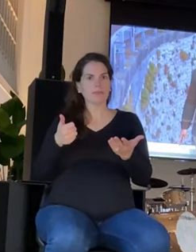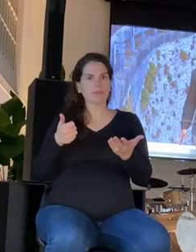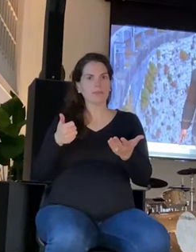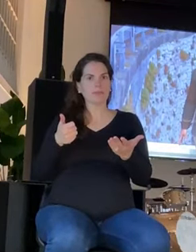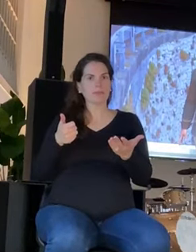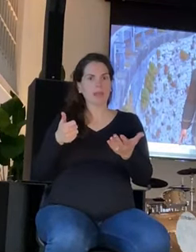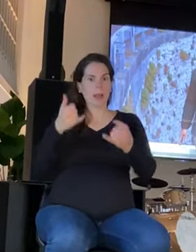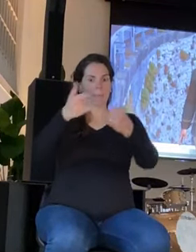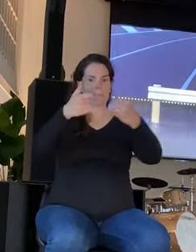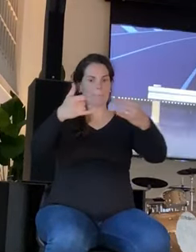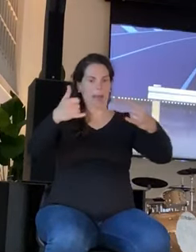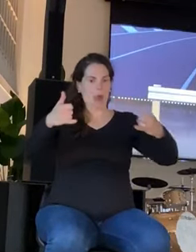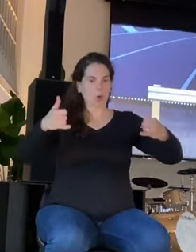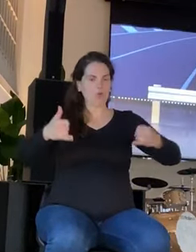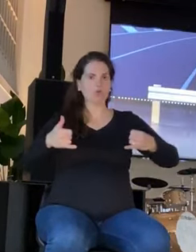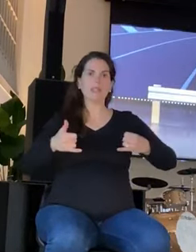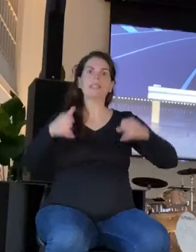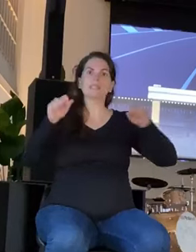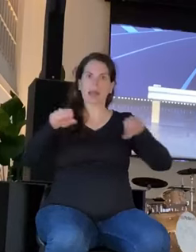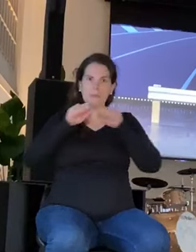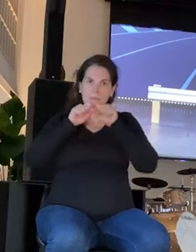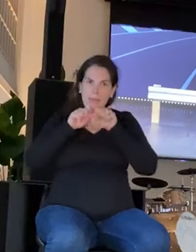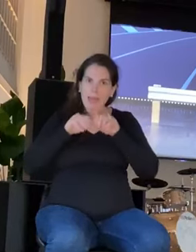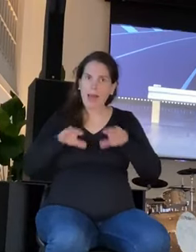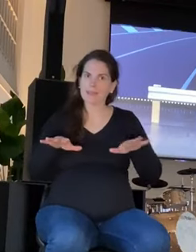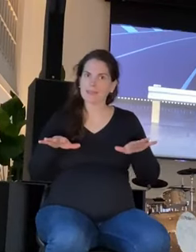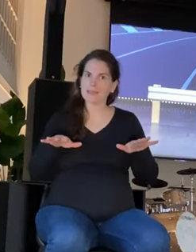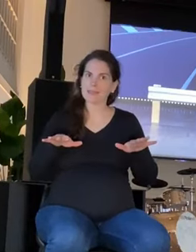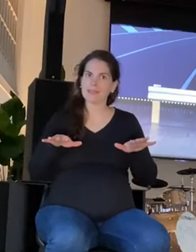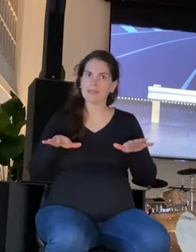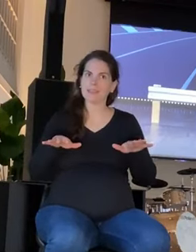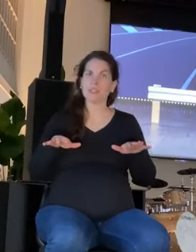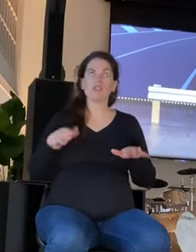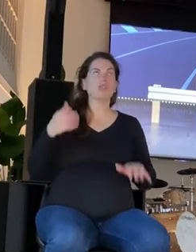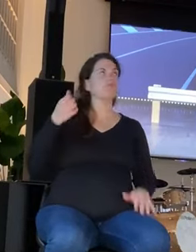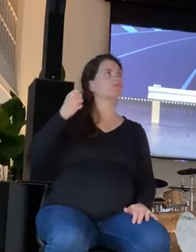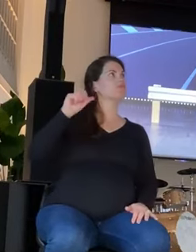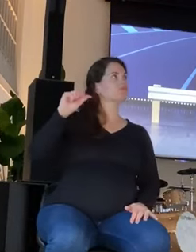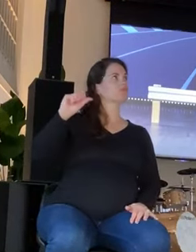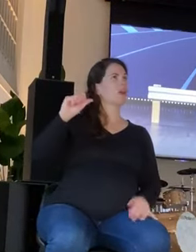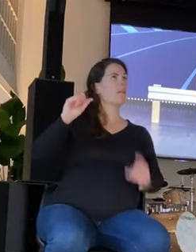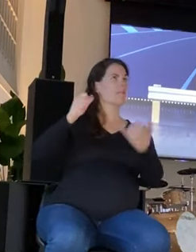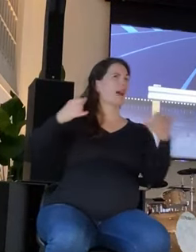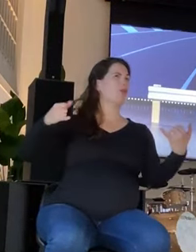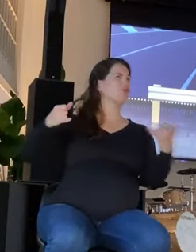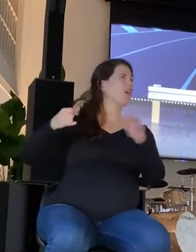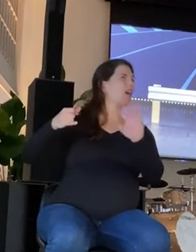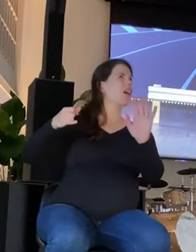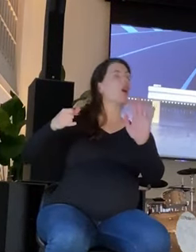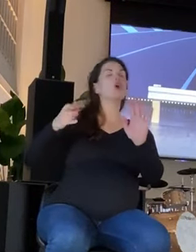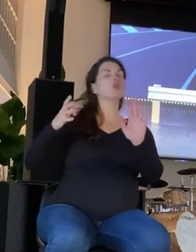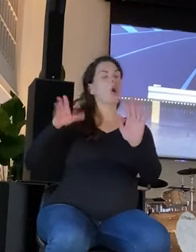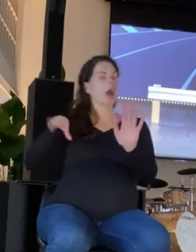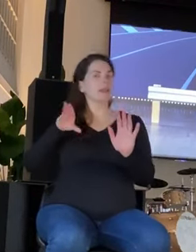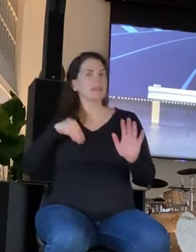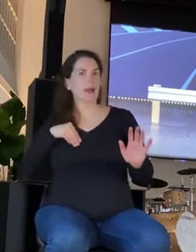Boundaries are a blessing. Don't resist them, embrace them. Think about a car.